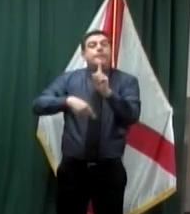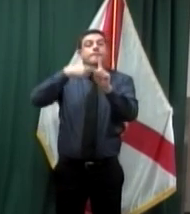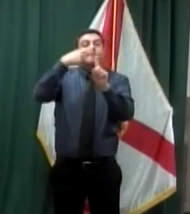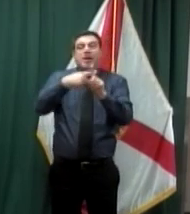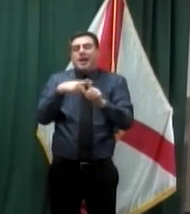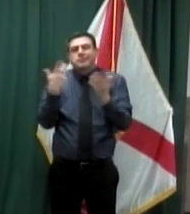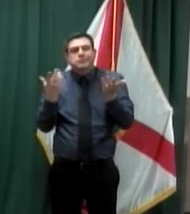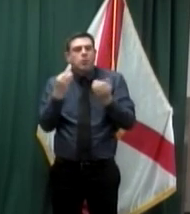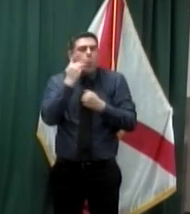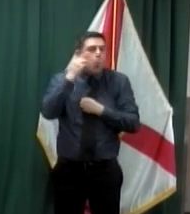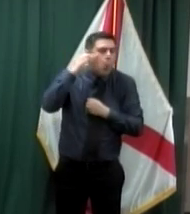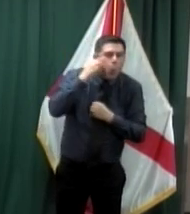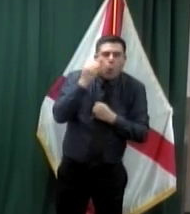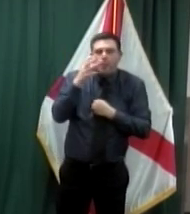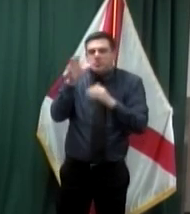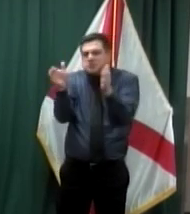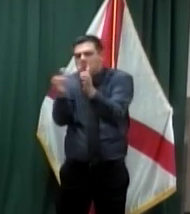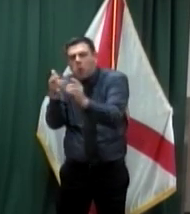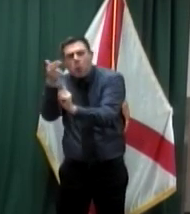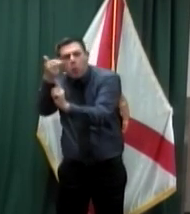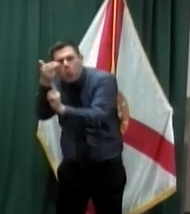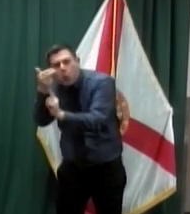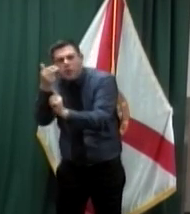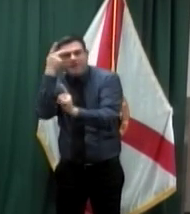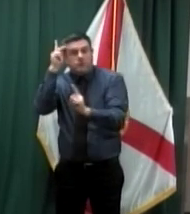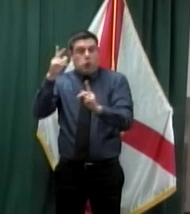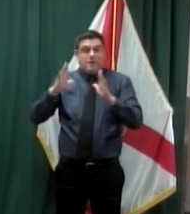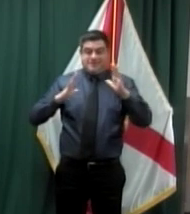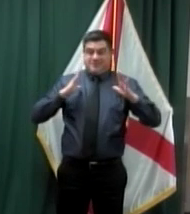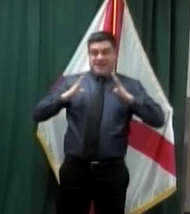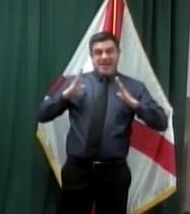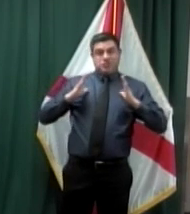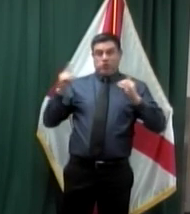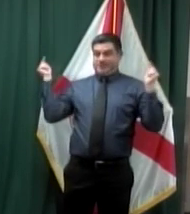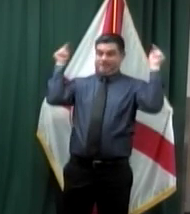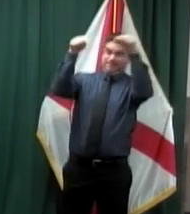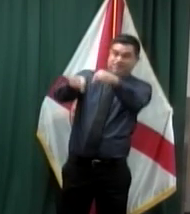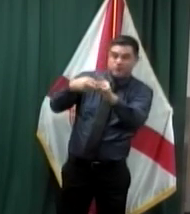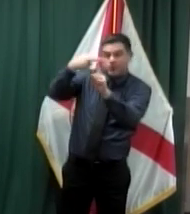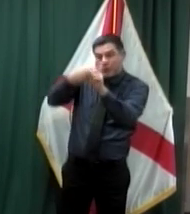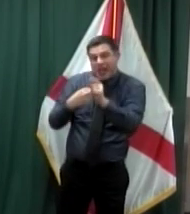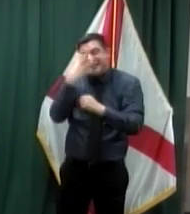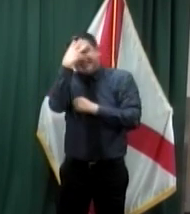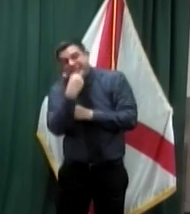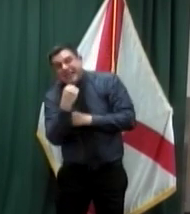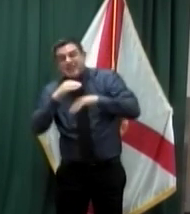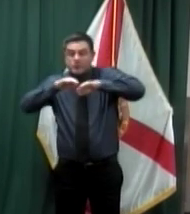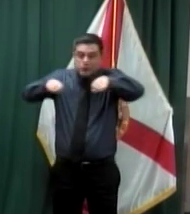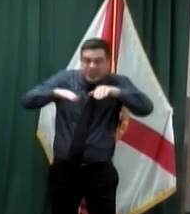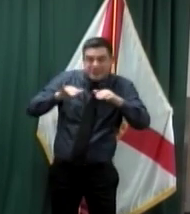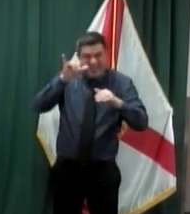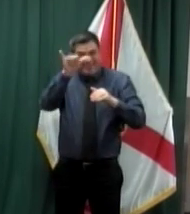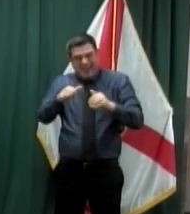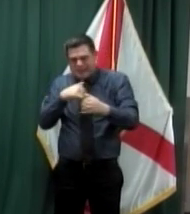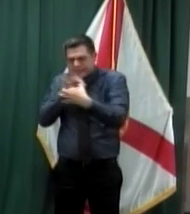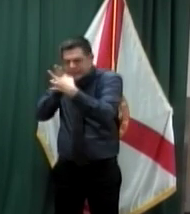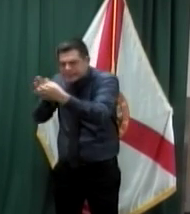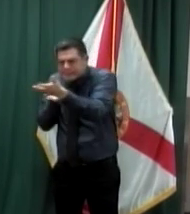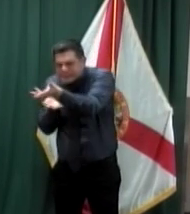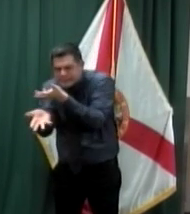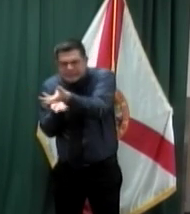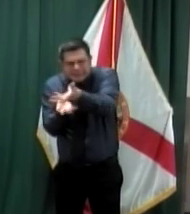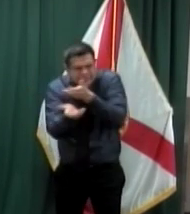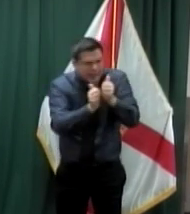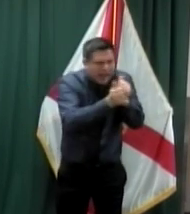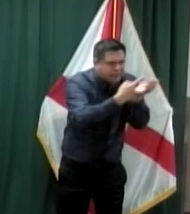request to the Department of Business and Professional Regulations to allow us in the county